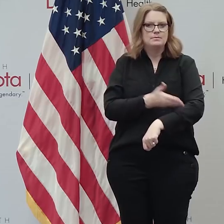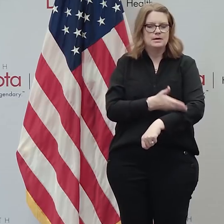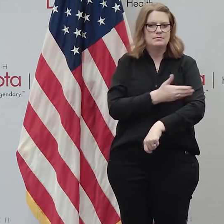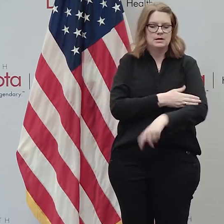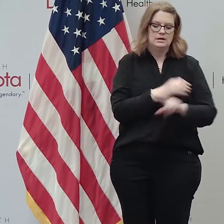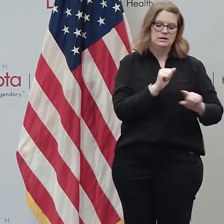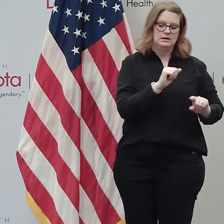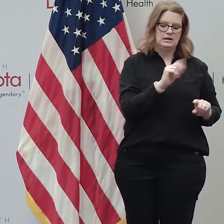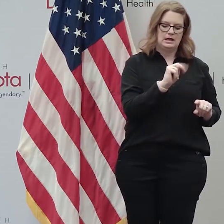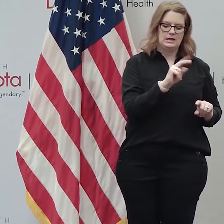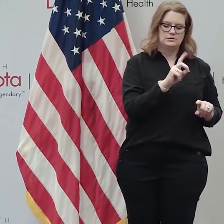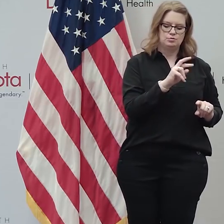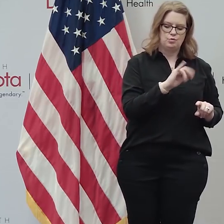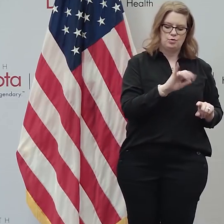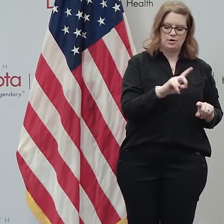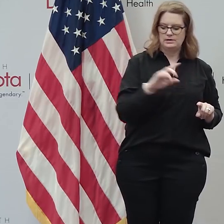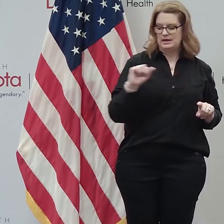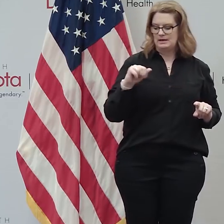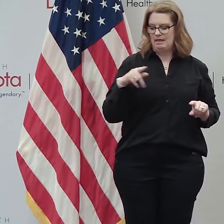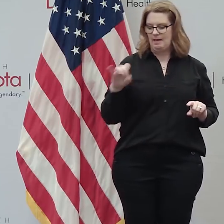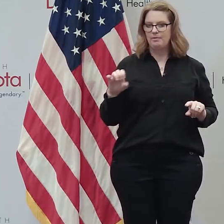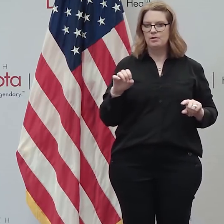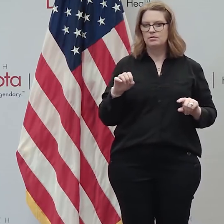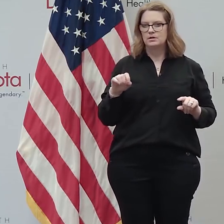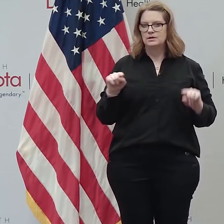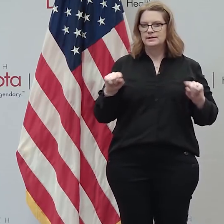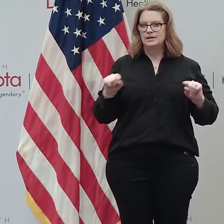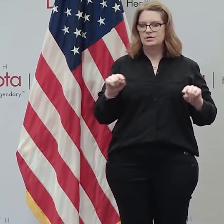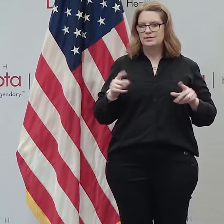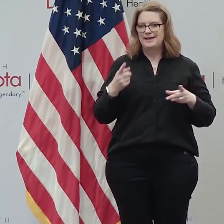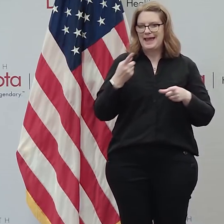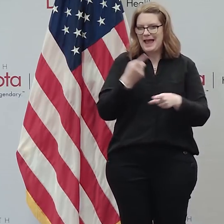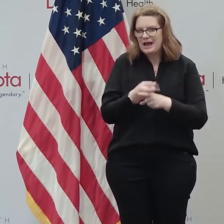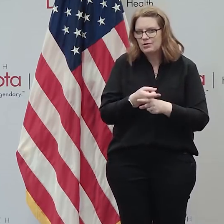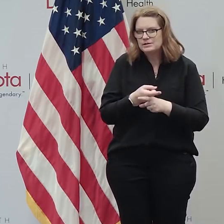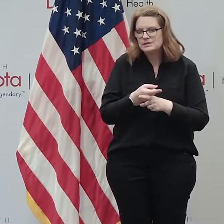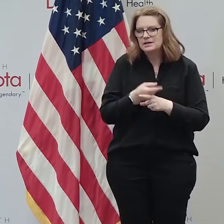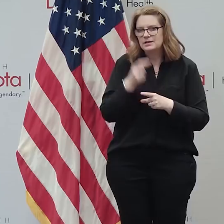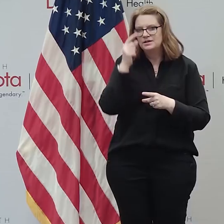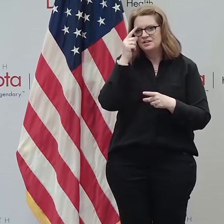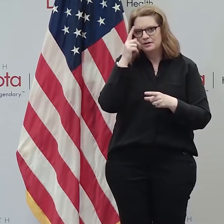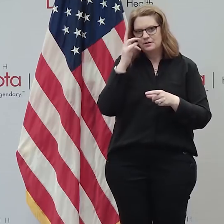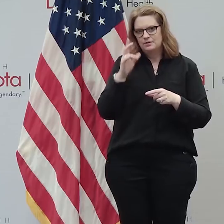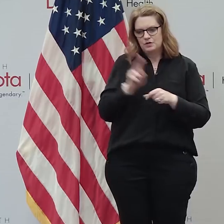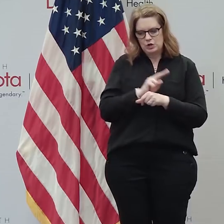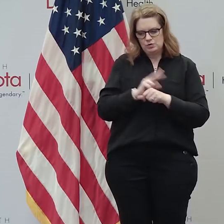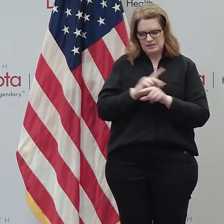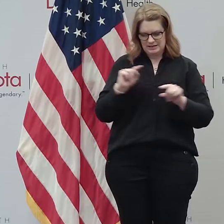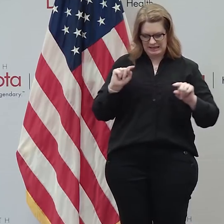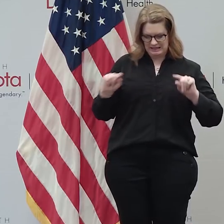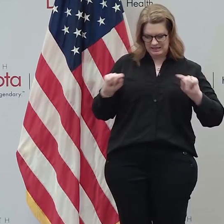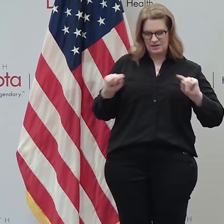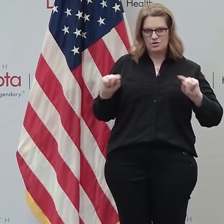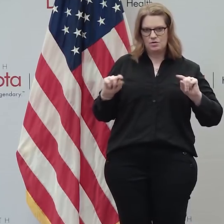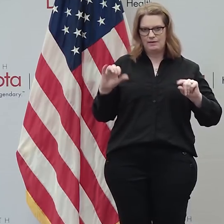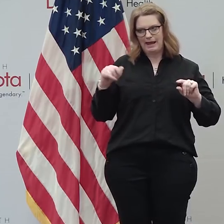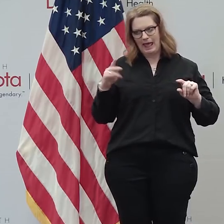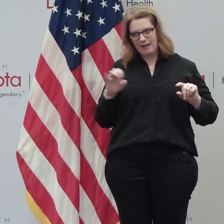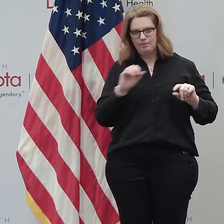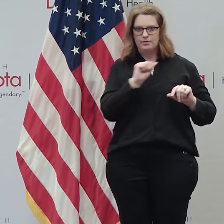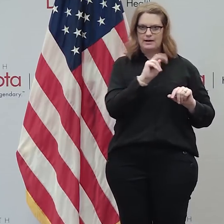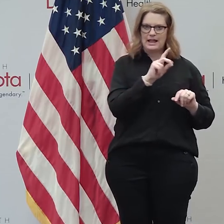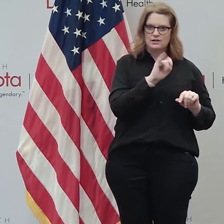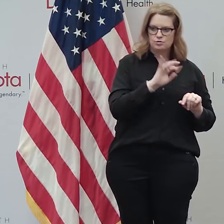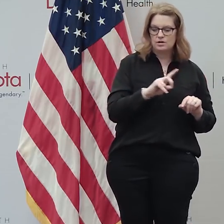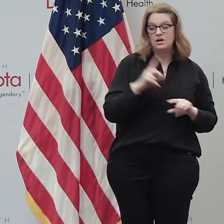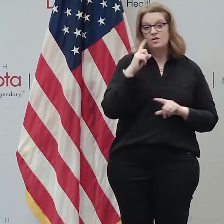platform and the Apple platform in terms of the accuracy. But I would just say, again, for those people that are using the app that are having a good